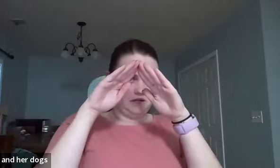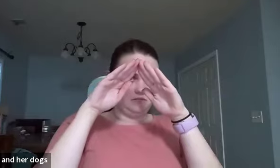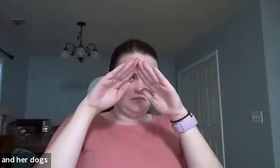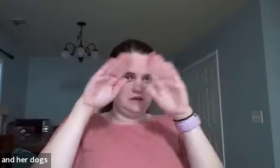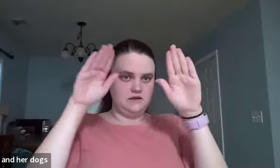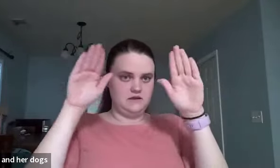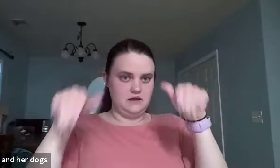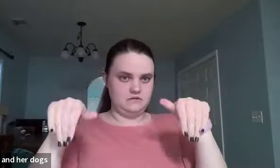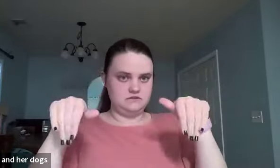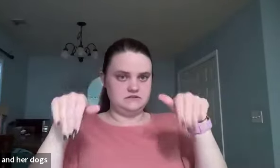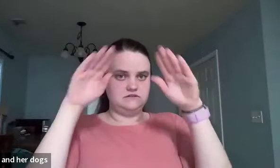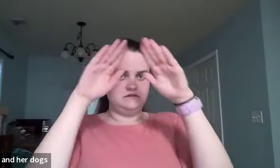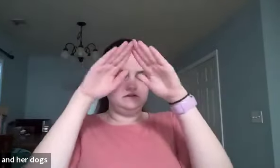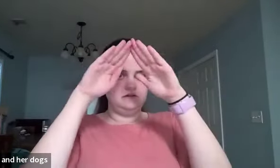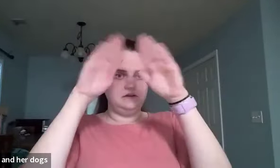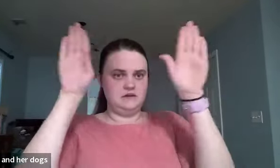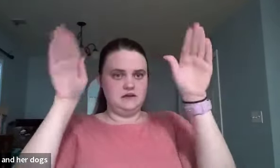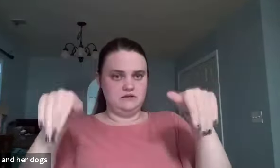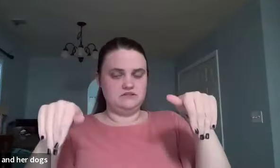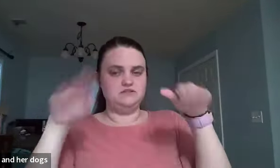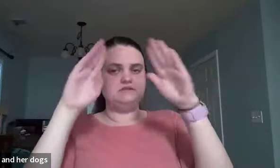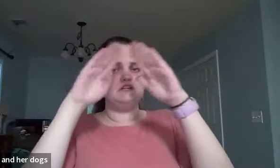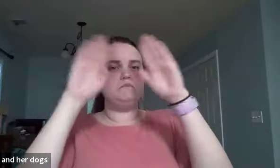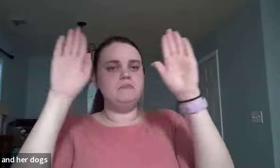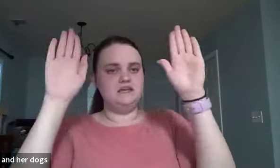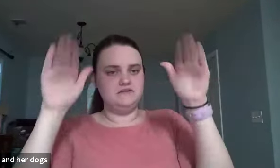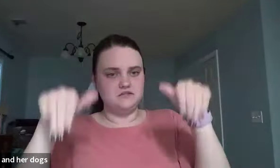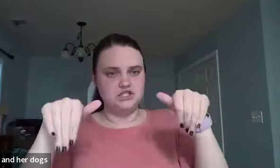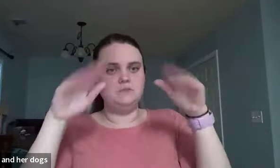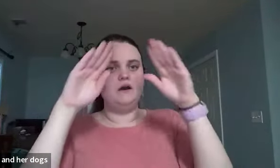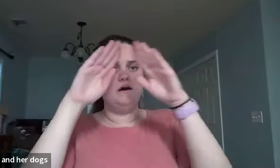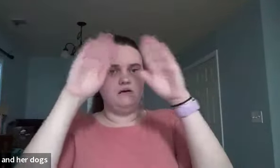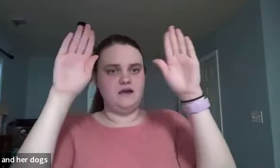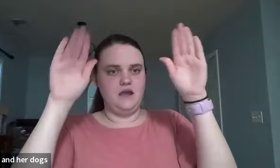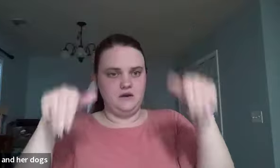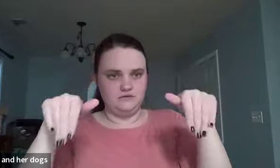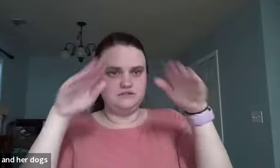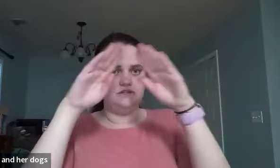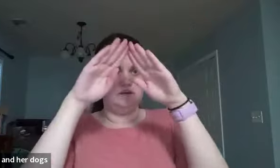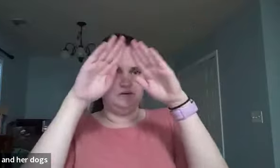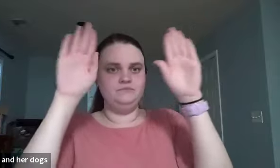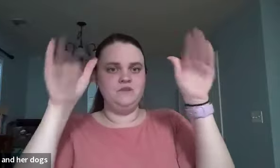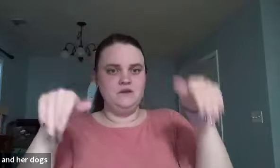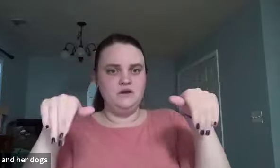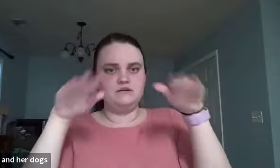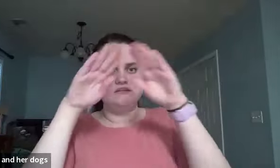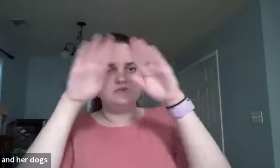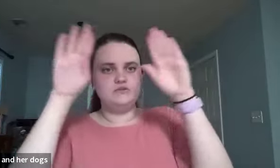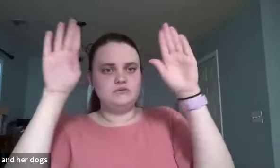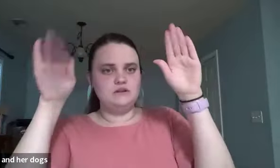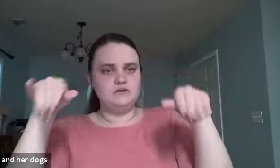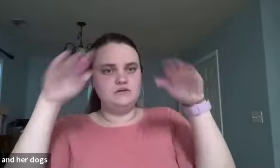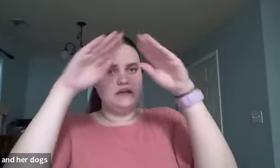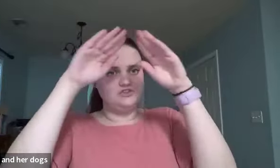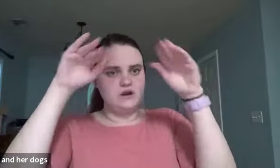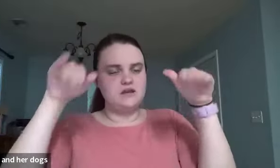back up. House. House. So it's like you're making the shape of a house, you know, our typical little like